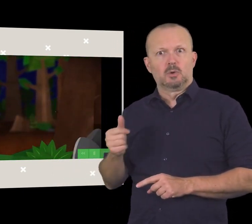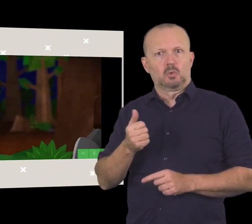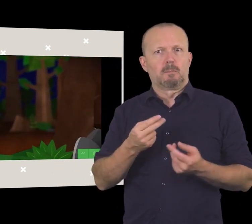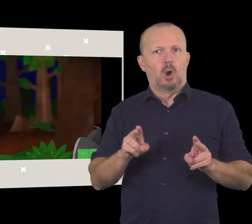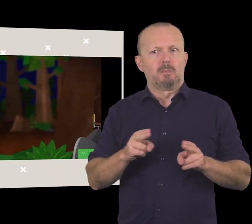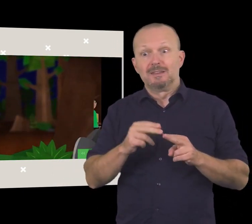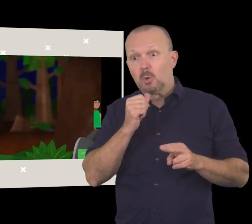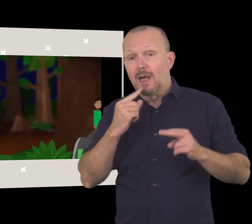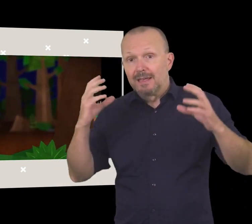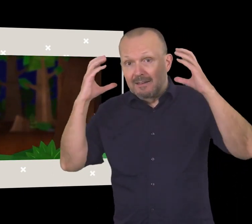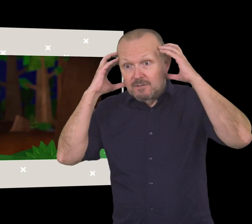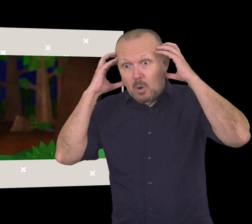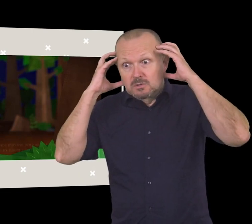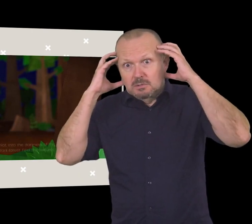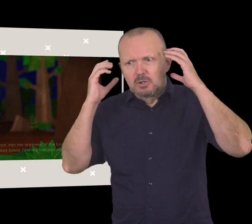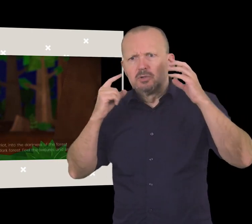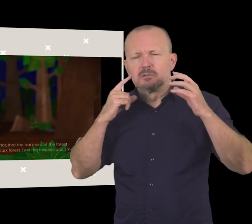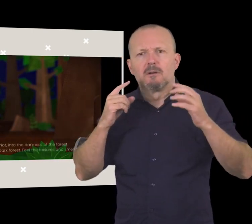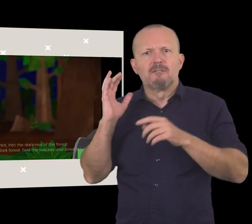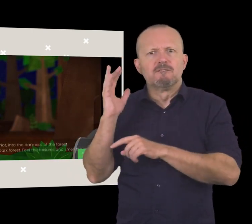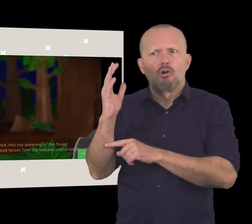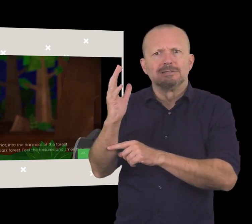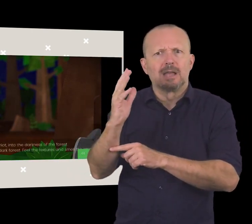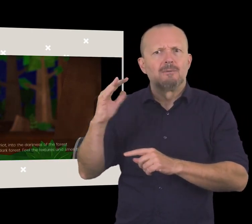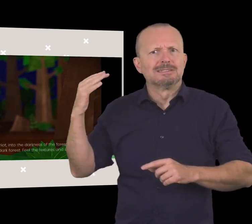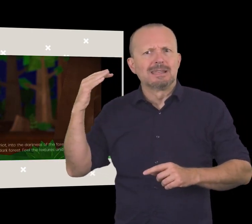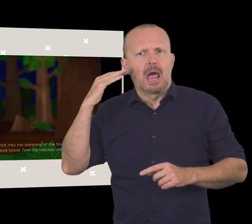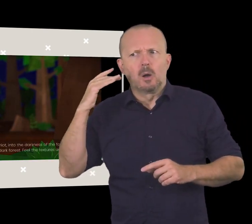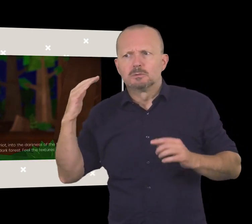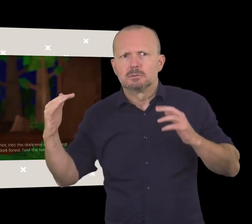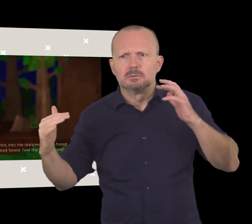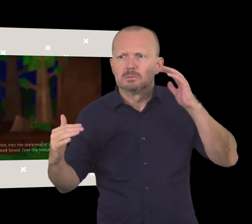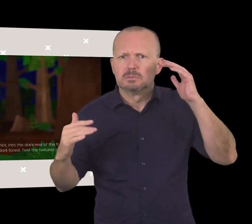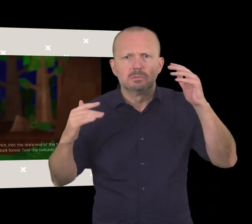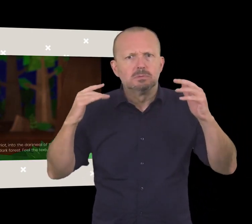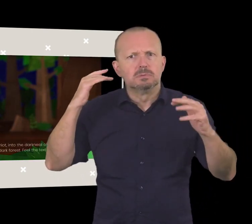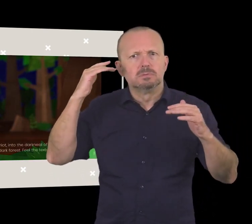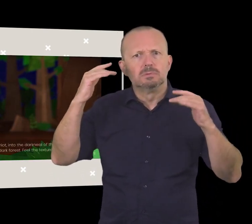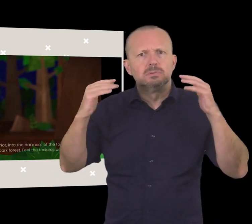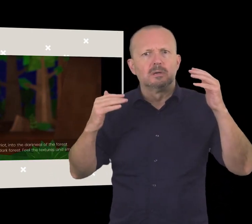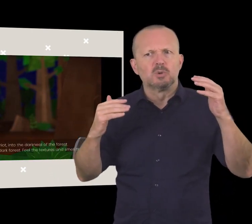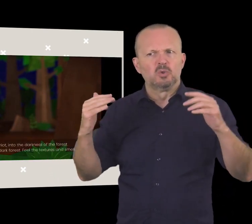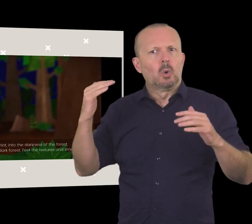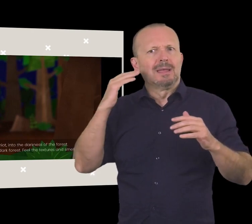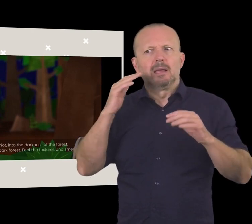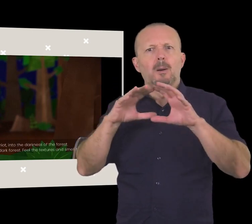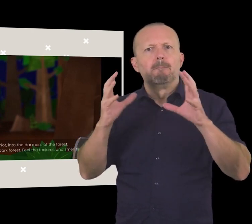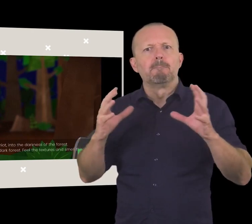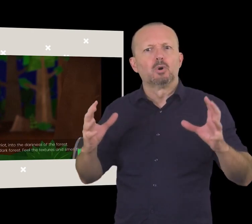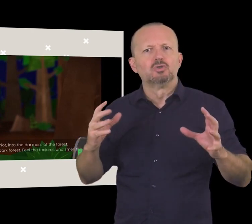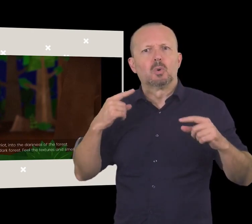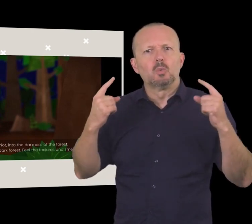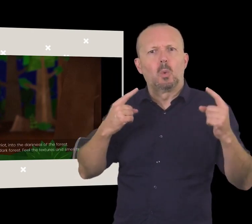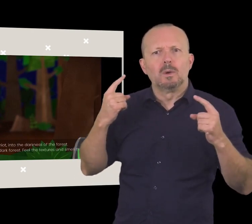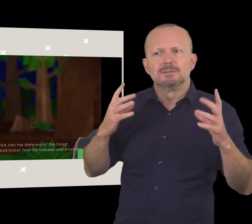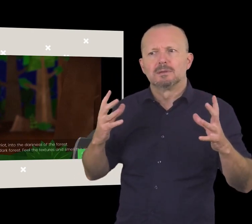So this is a good moment to use your headphones because it uses binaural sound if you have them. And you'll hear the beautiful sounds of the